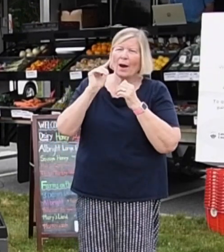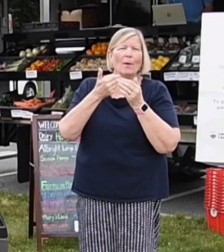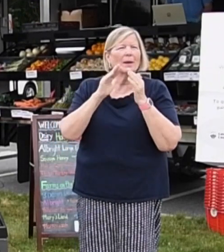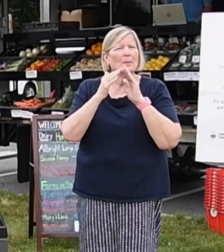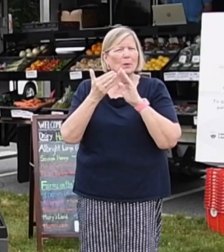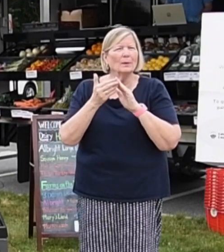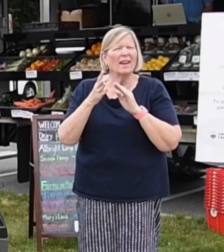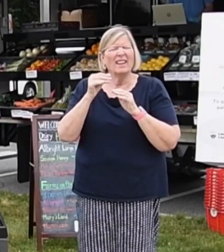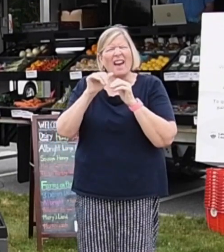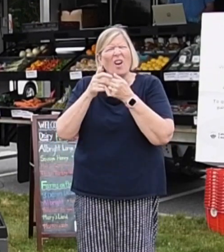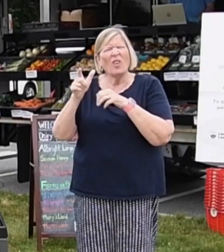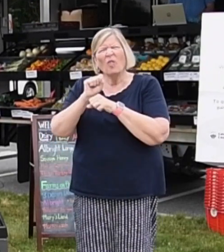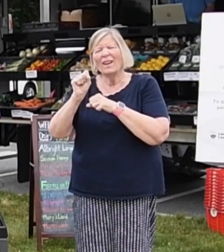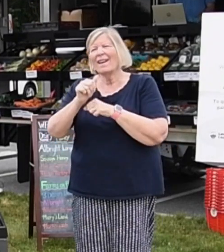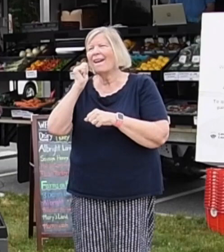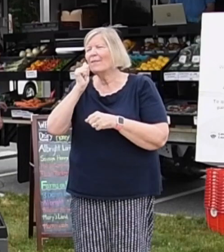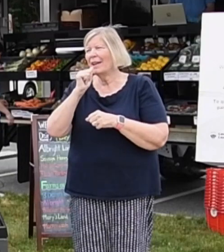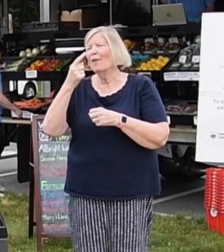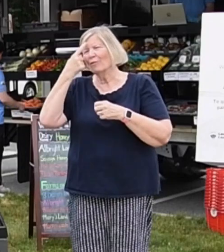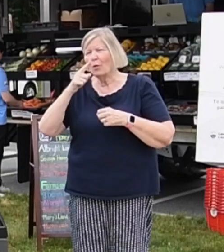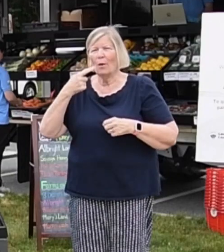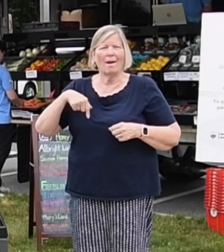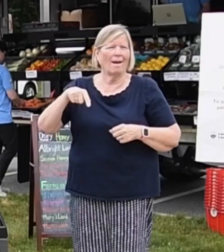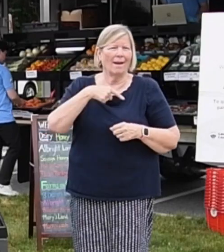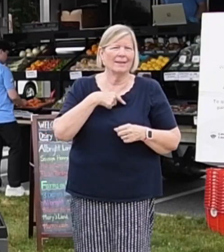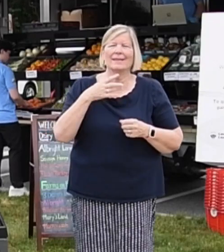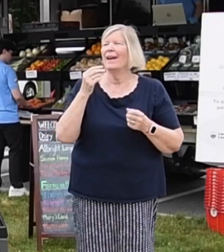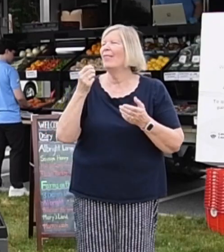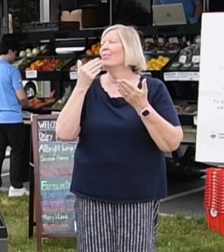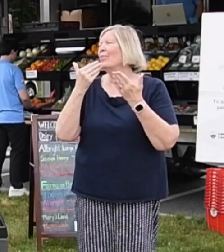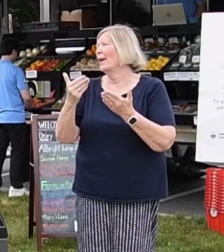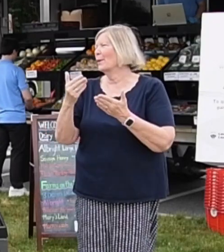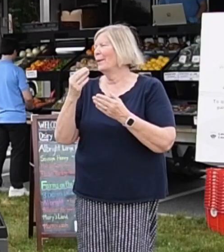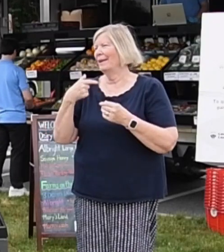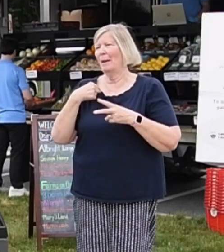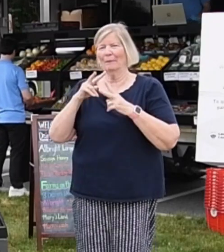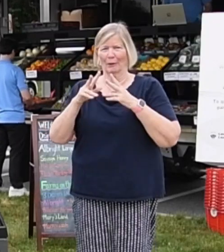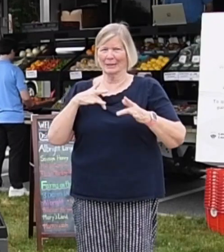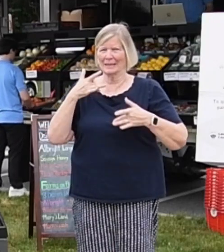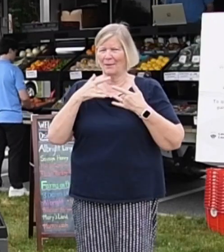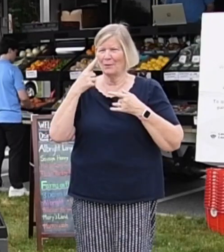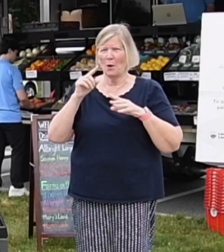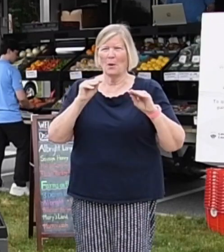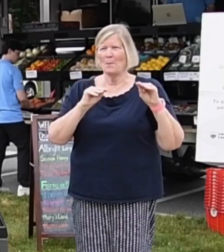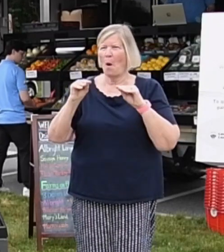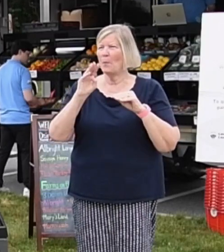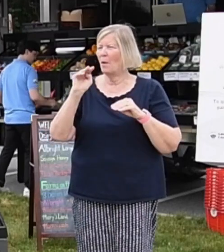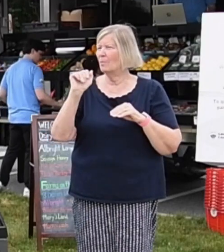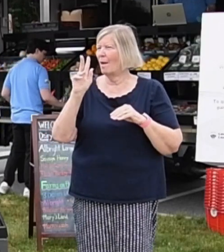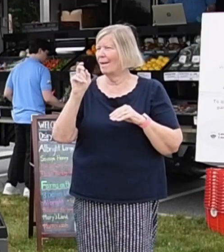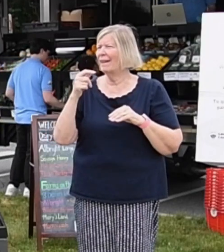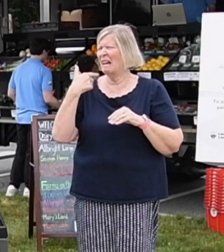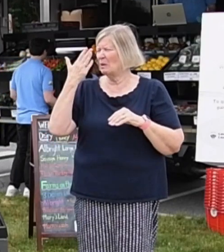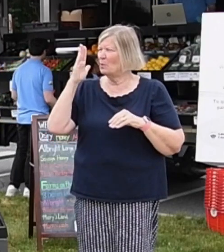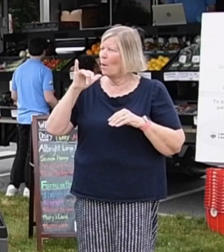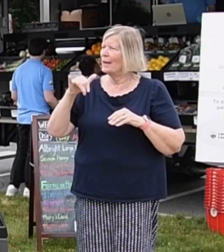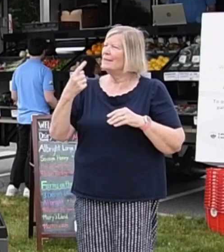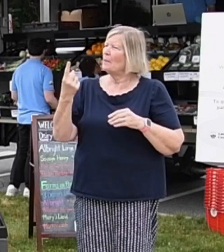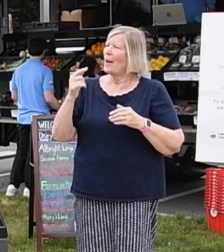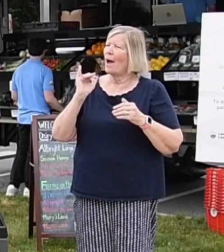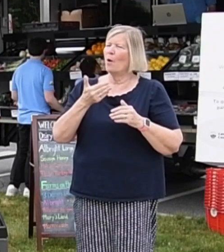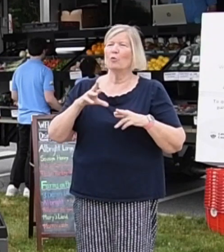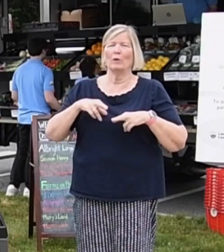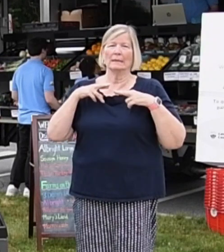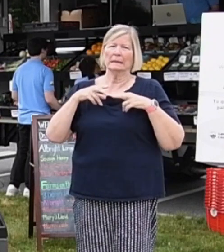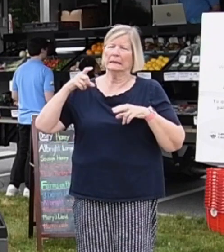and how they work every day on our behalf. So thank you, and I'm very excited for the mobile market. I know this is something our residents have